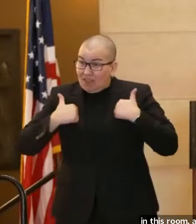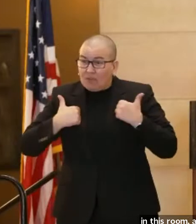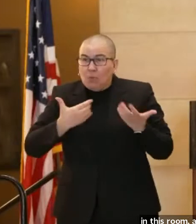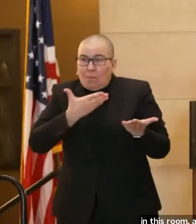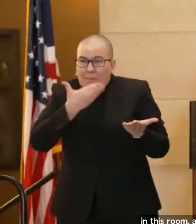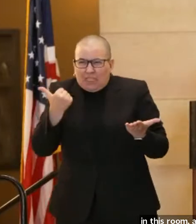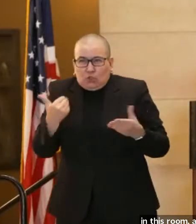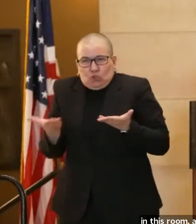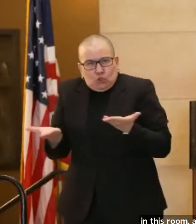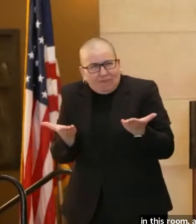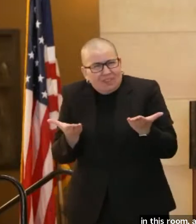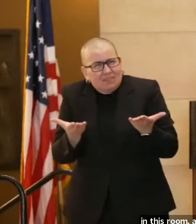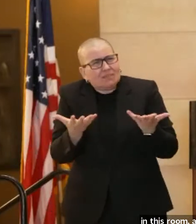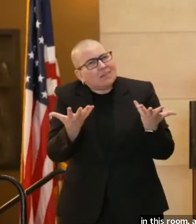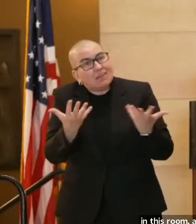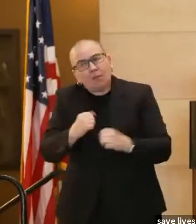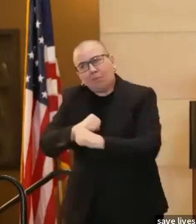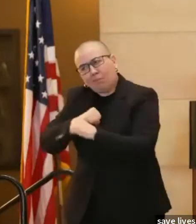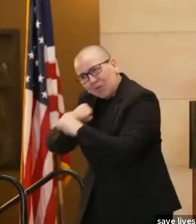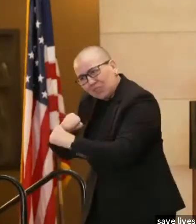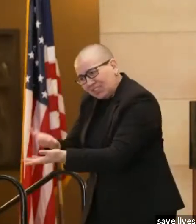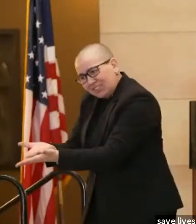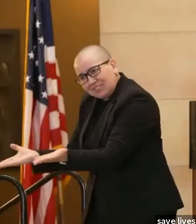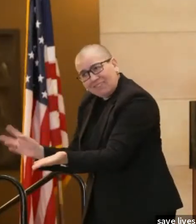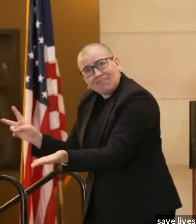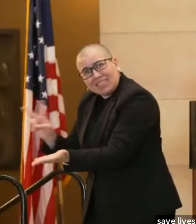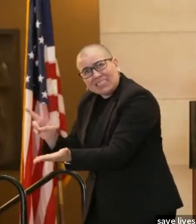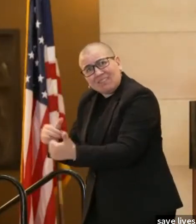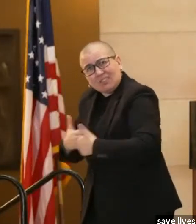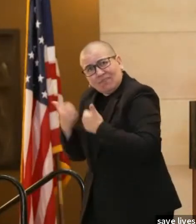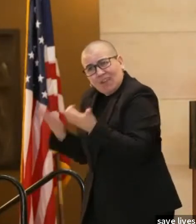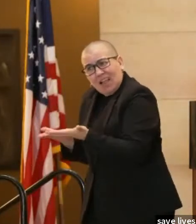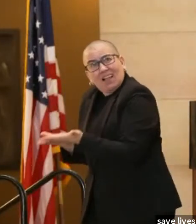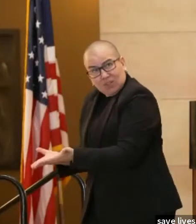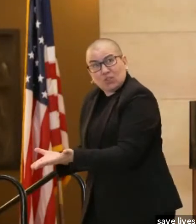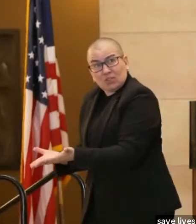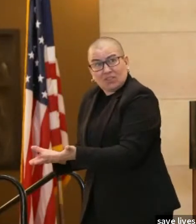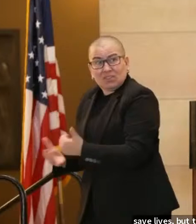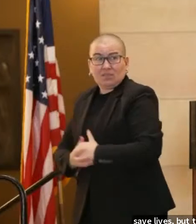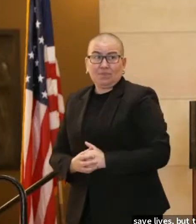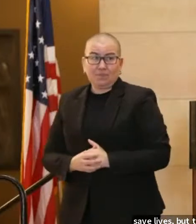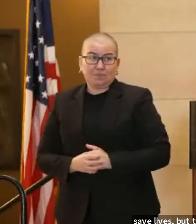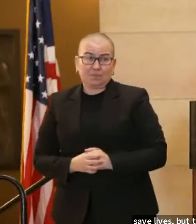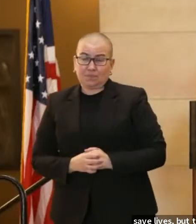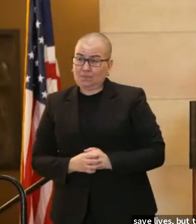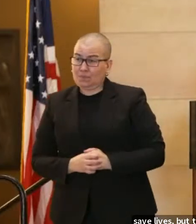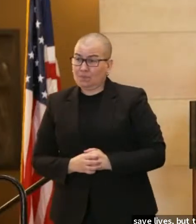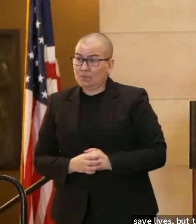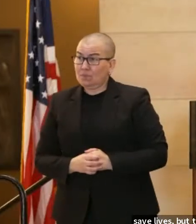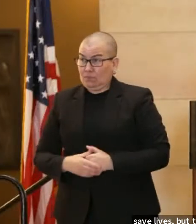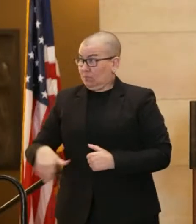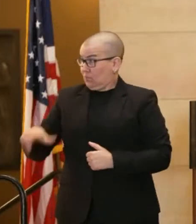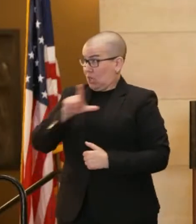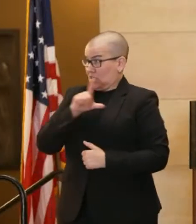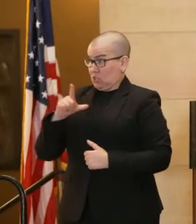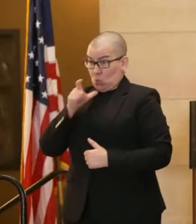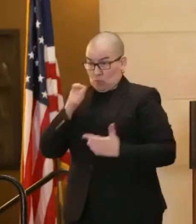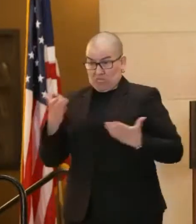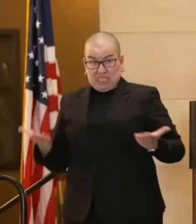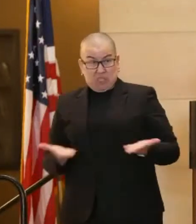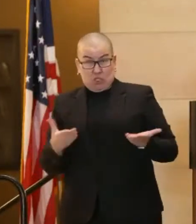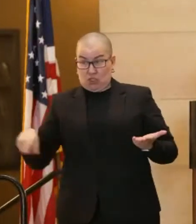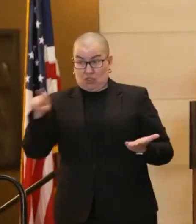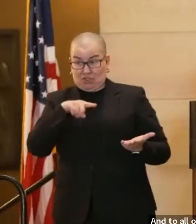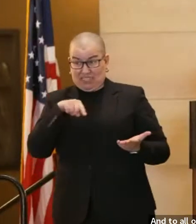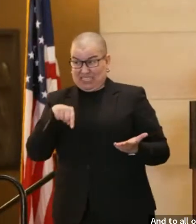and protect victims and survivors of violence. And to all of our legislators who are here, who have been here, who have been in